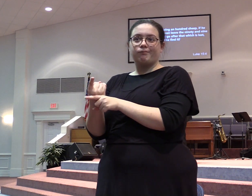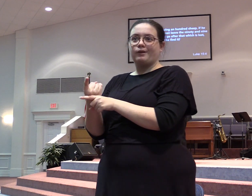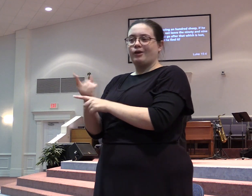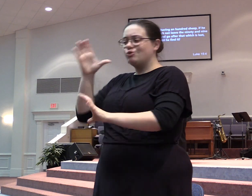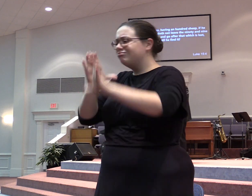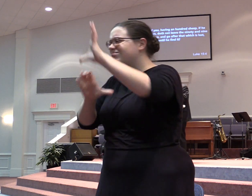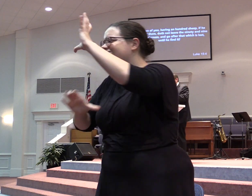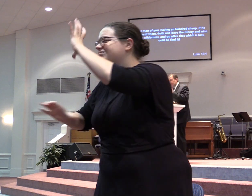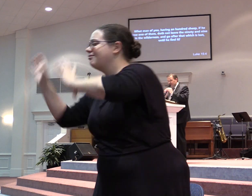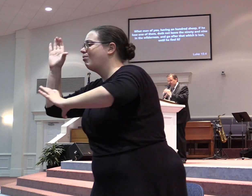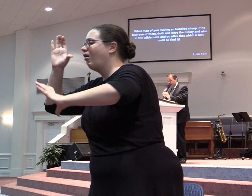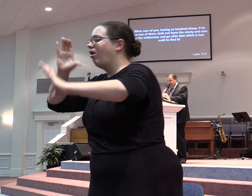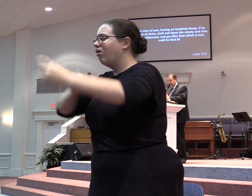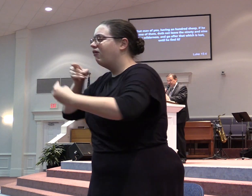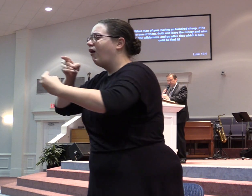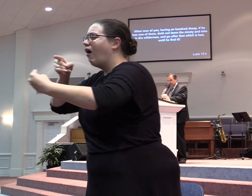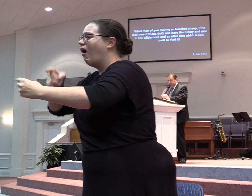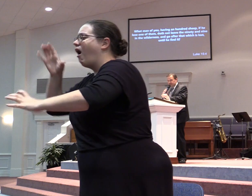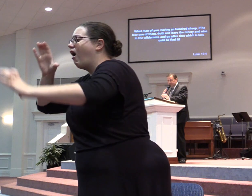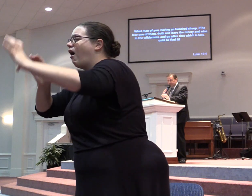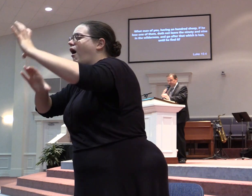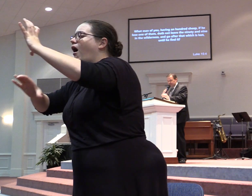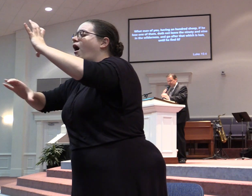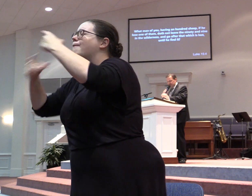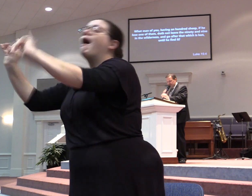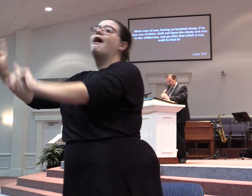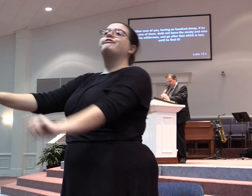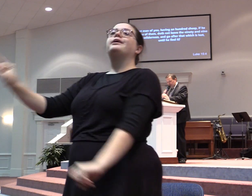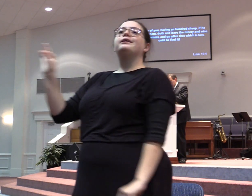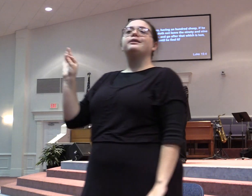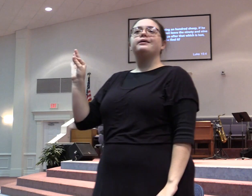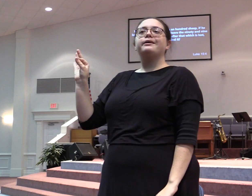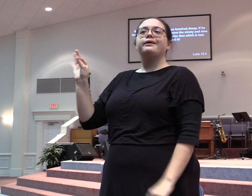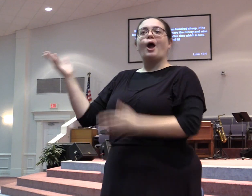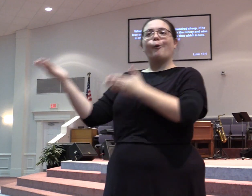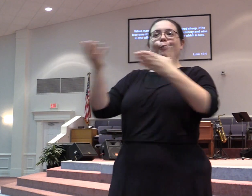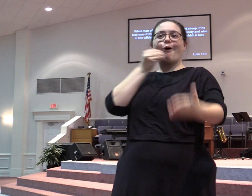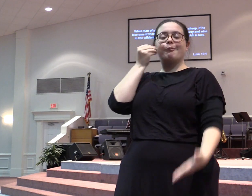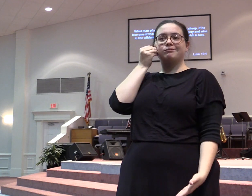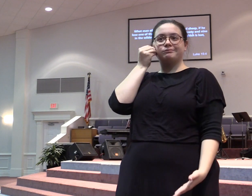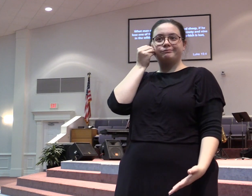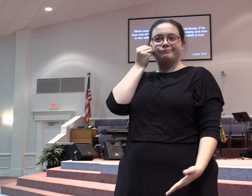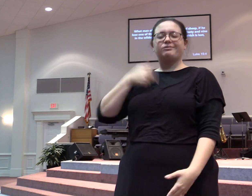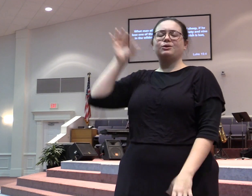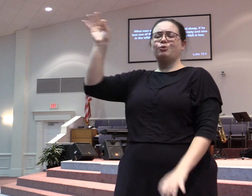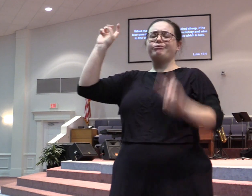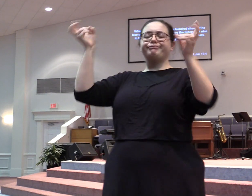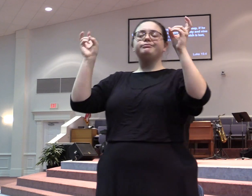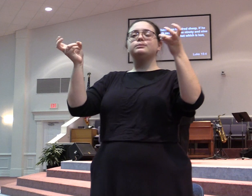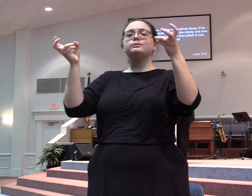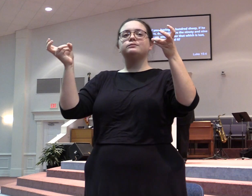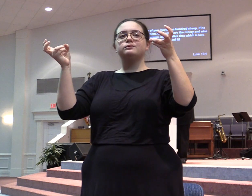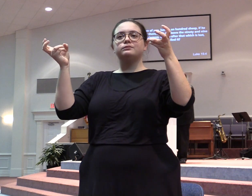until he find it? Amen. I want to just preach tonight on this thought, the